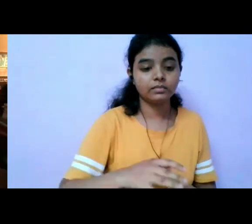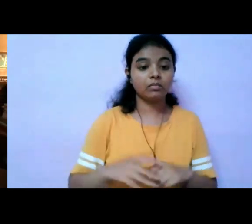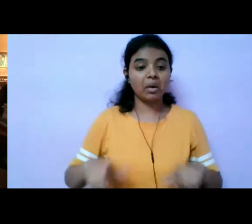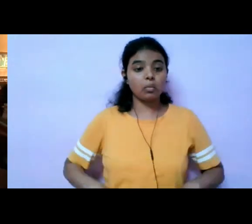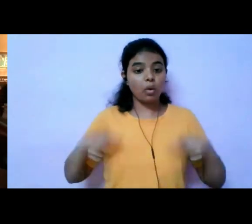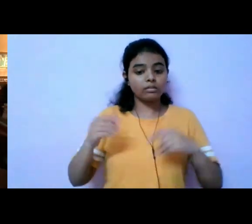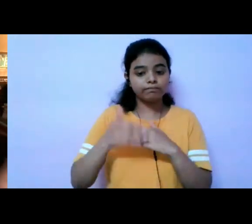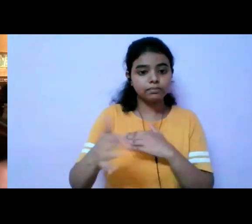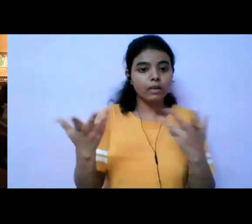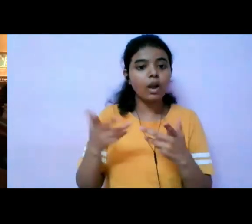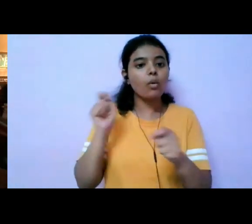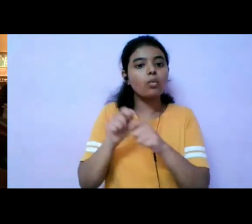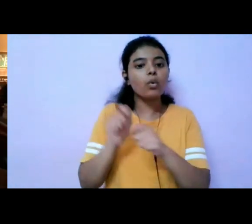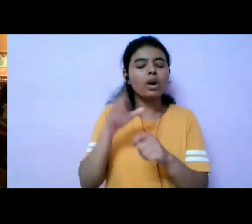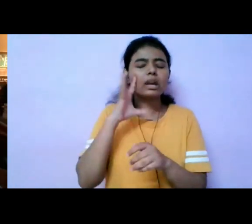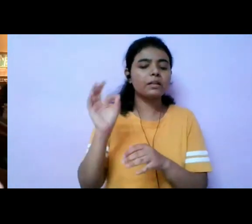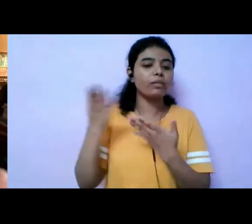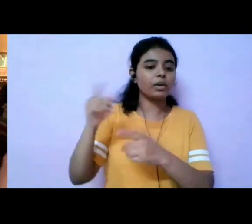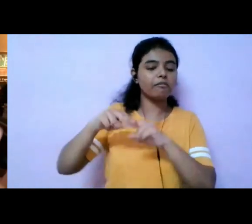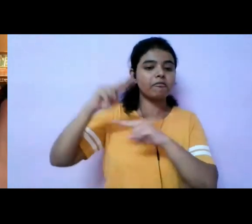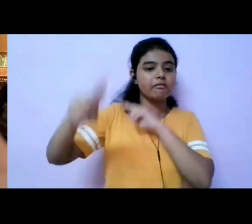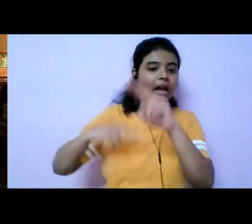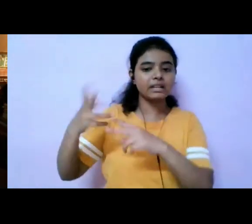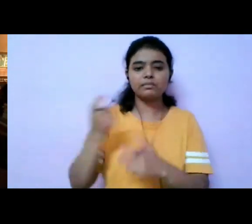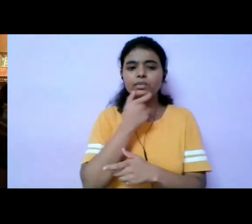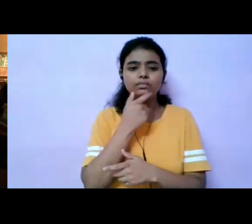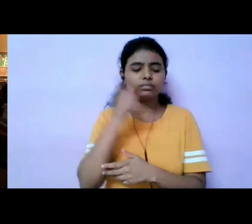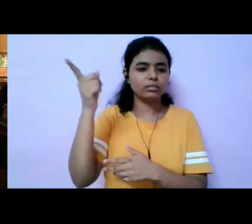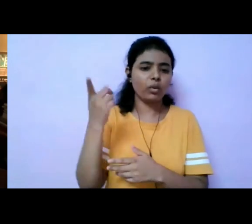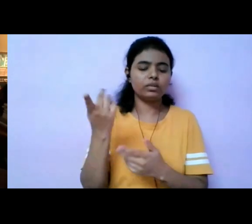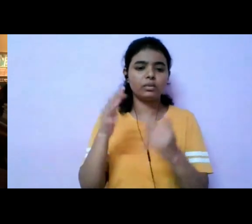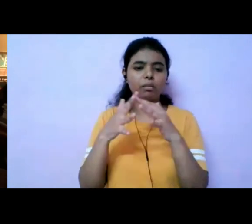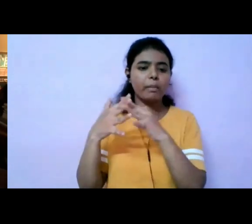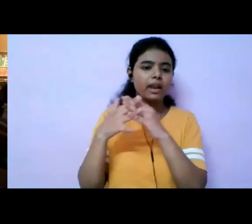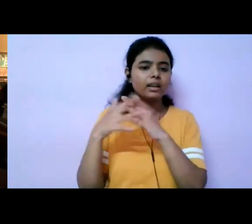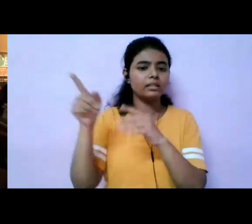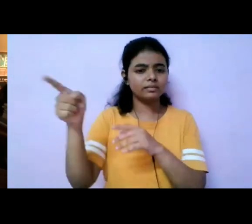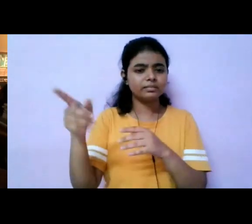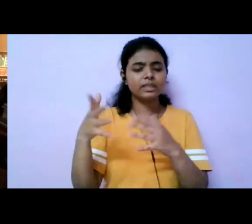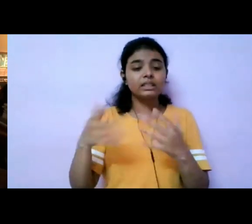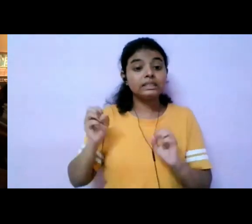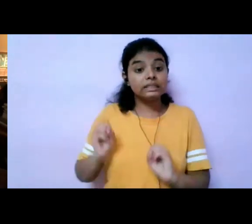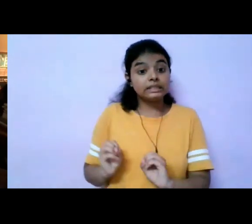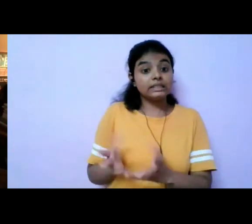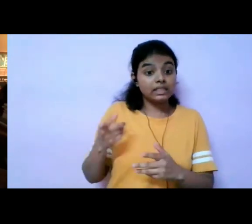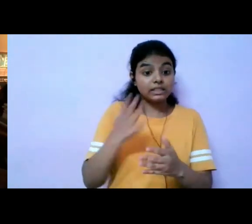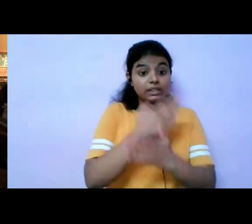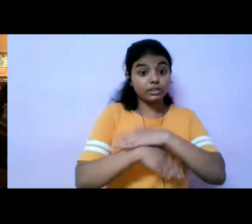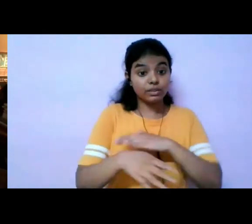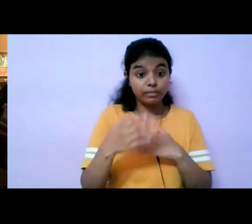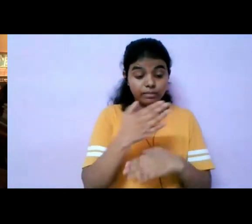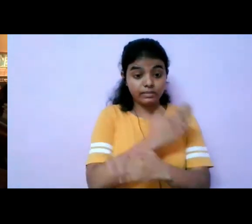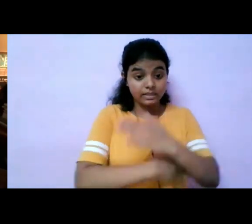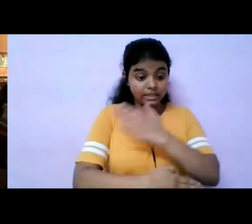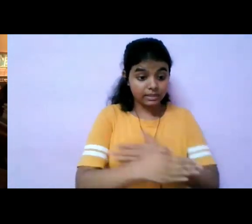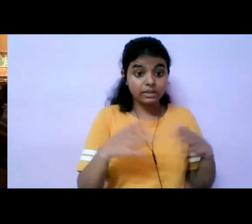Britain or France or the United States. And so from the very beginning, the word disability has